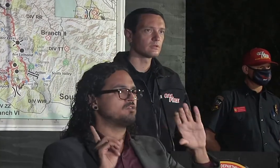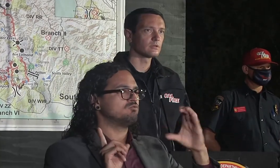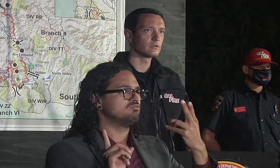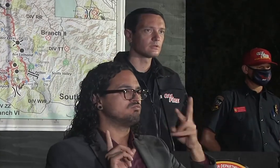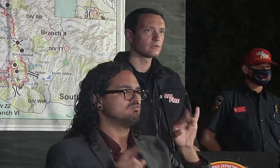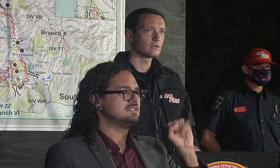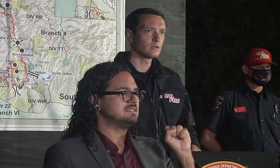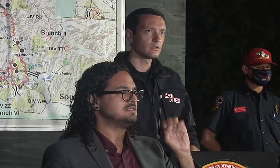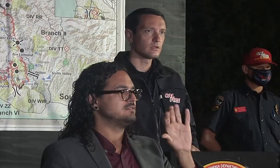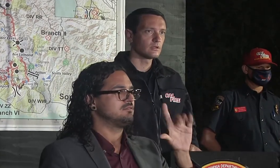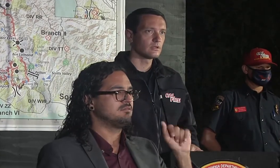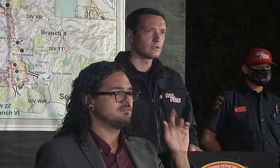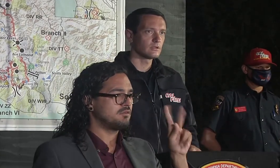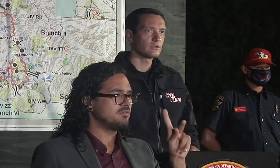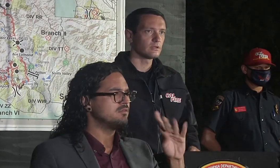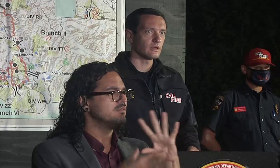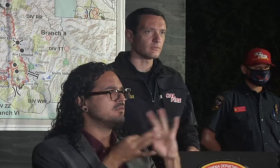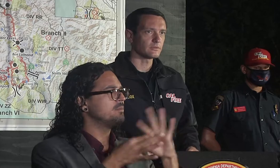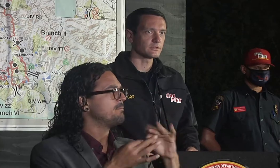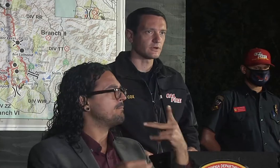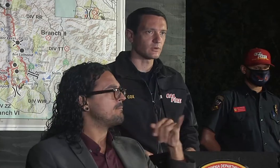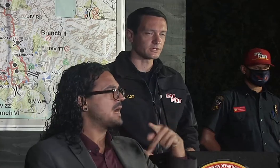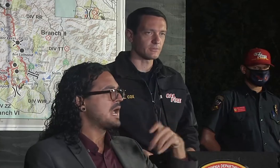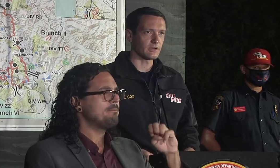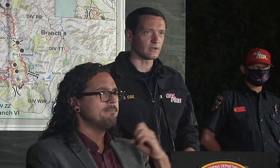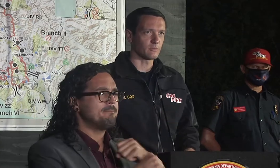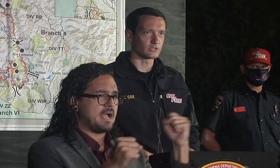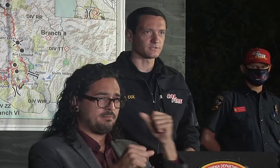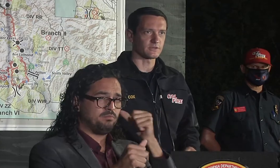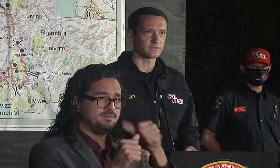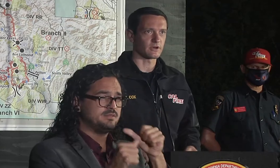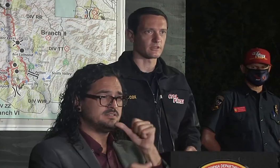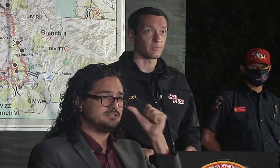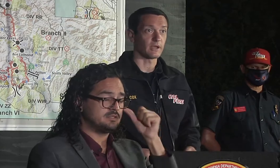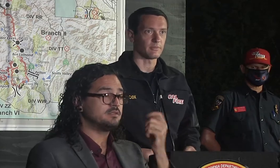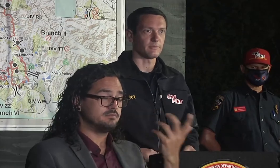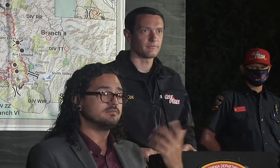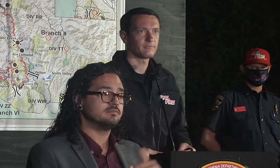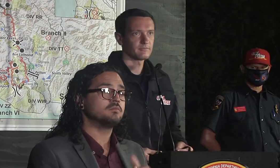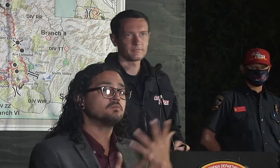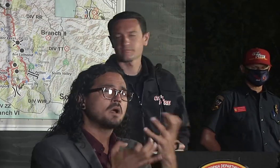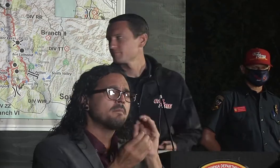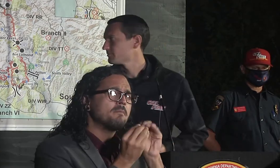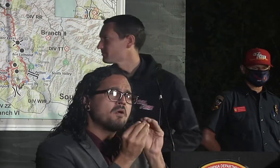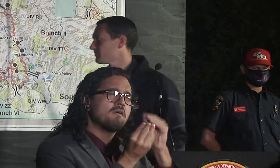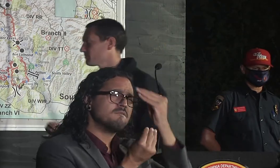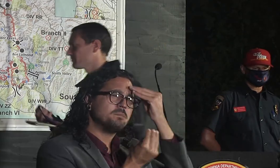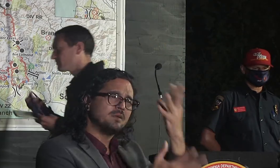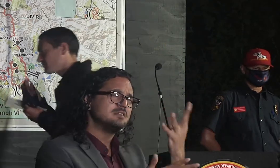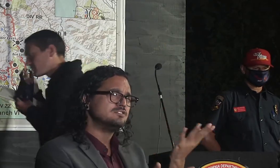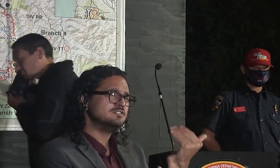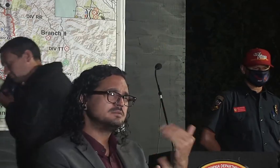Regarding the pipe bomb situation? Yeah, so question about more specifics regarding the pipe bomb. Please.